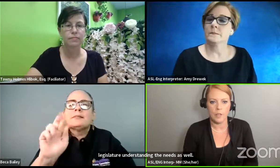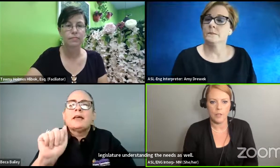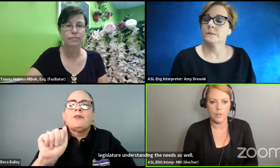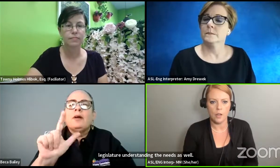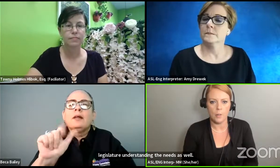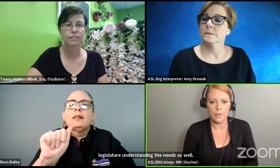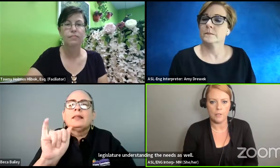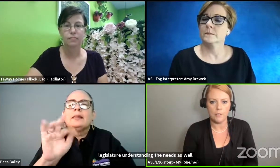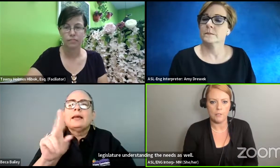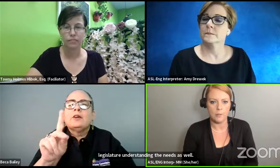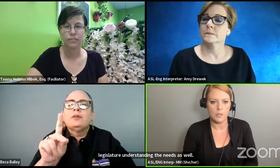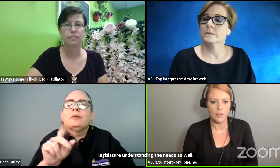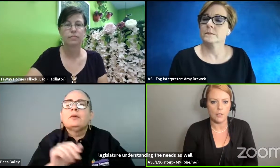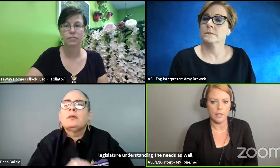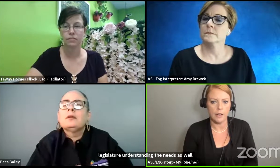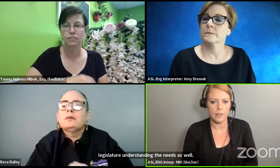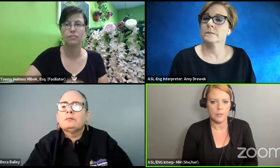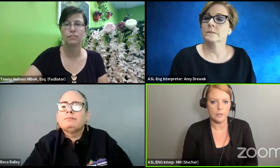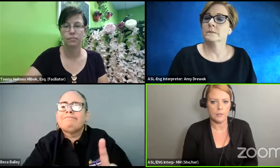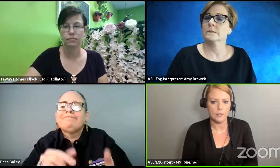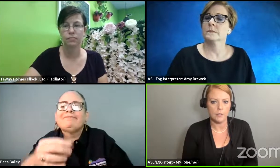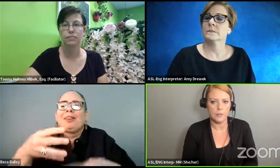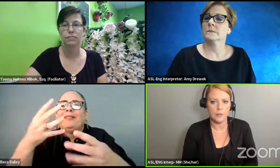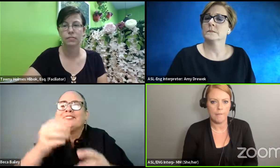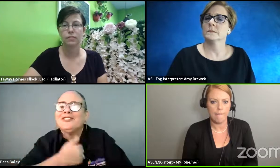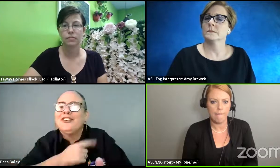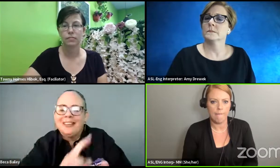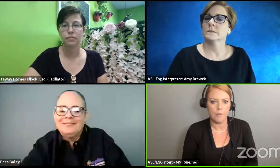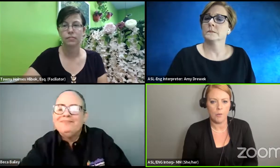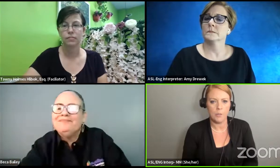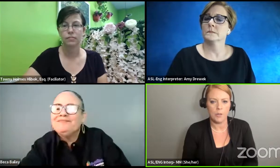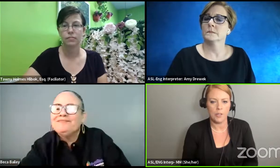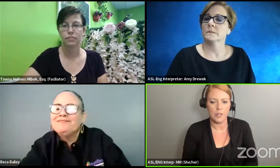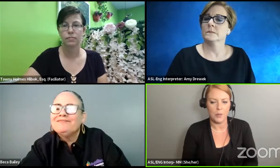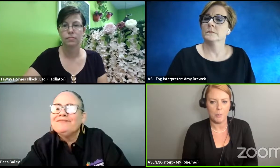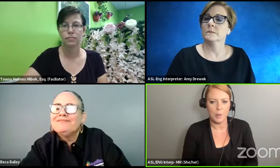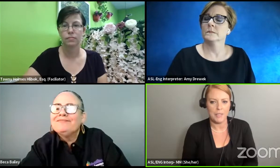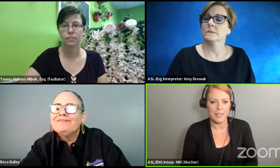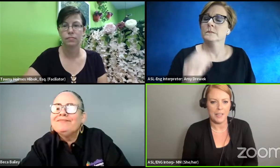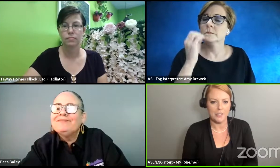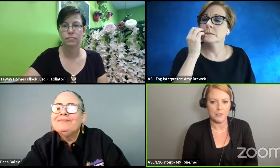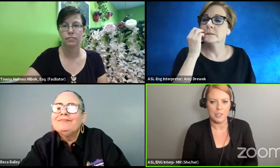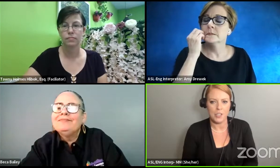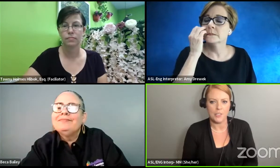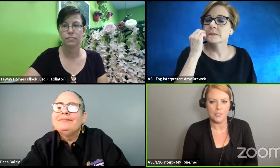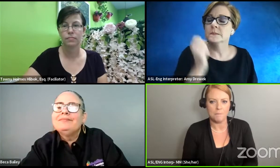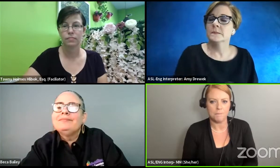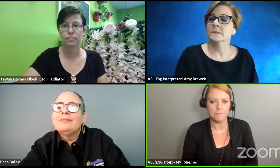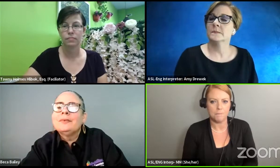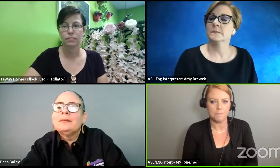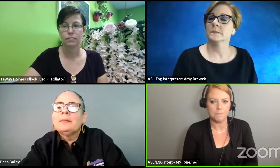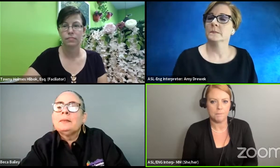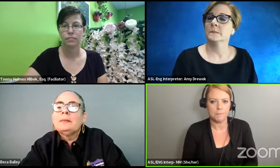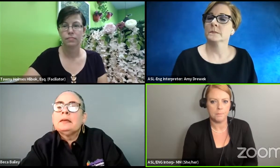Okay, and another comment from Sarah Laird. Oops, sorry, another one popped in. I have to